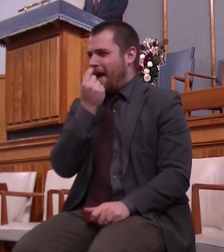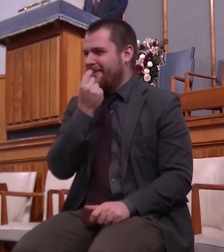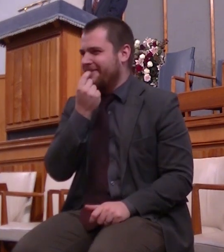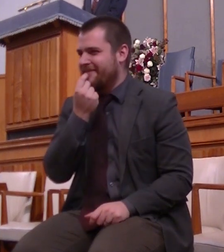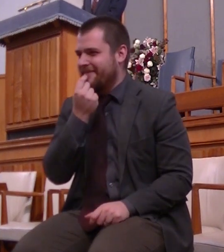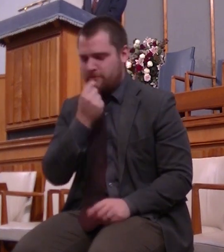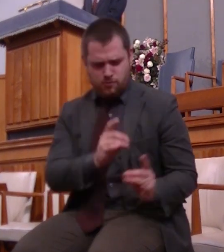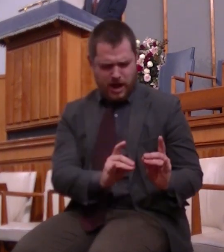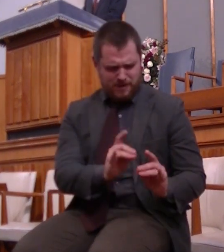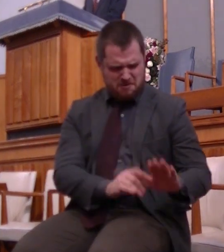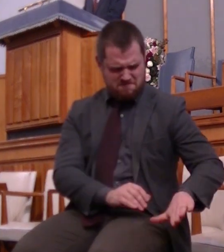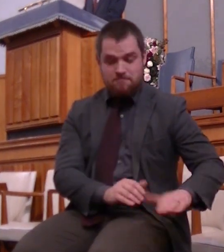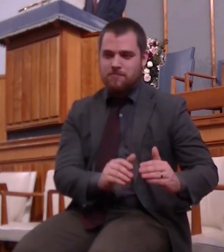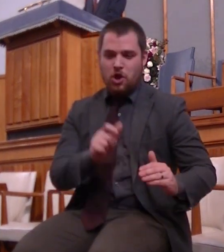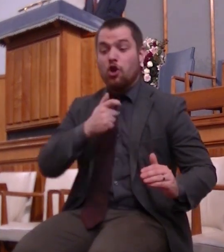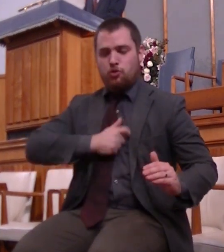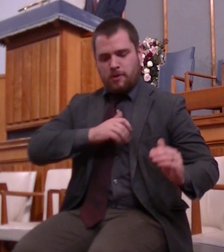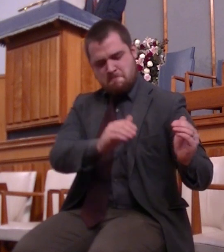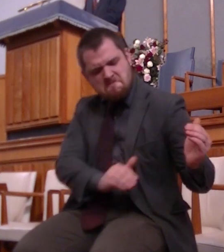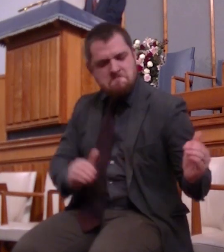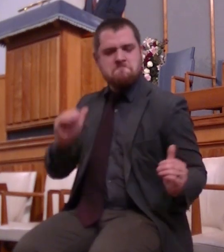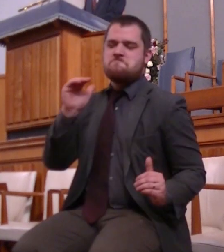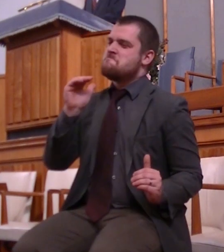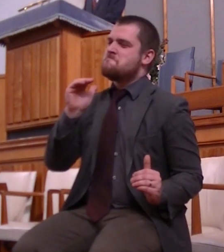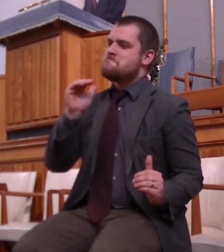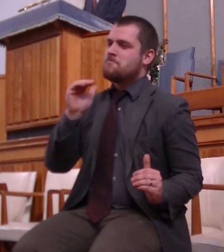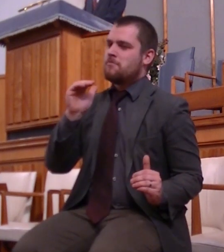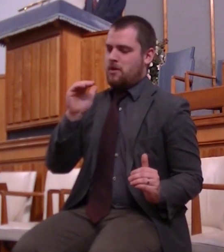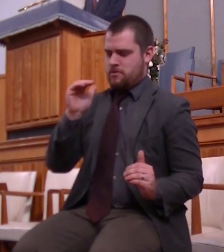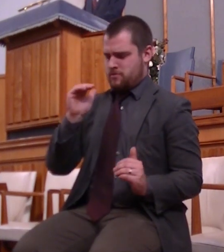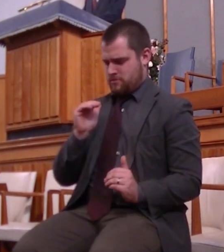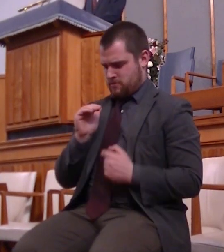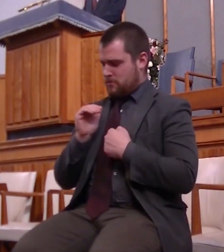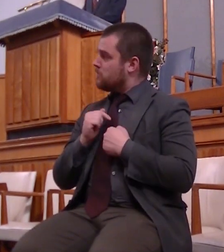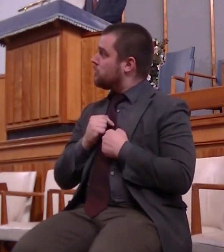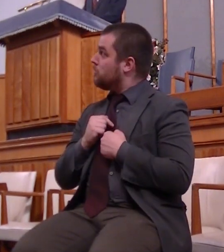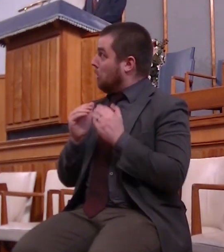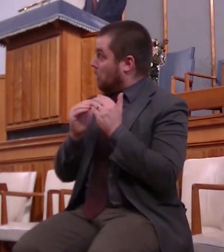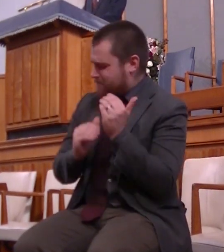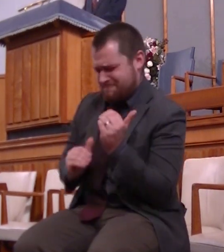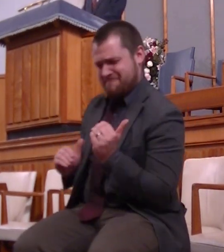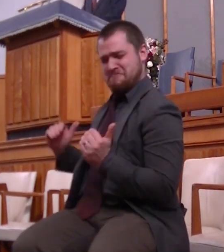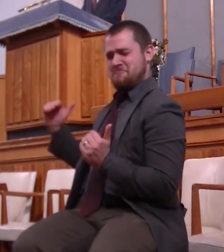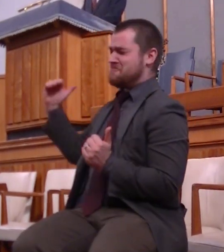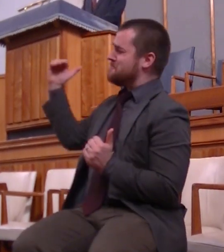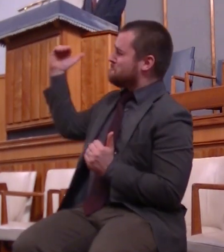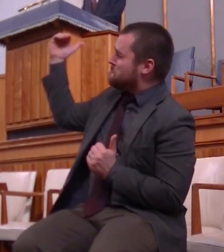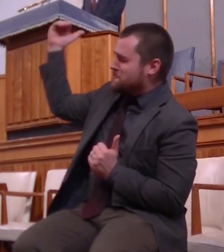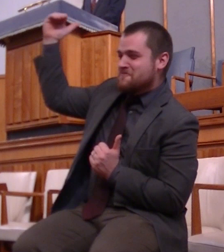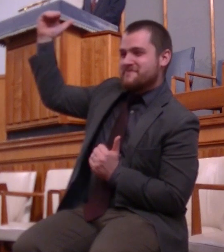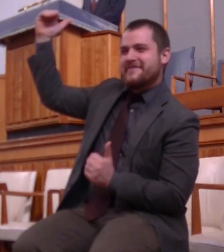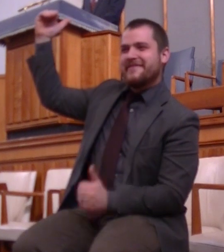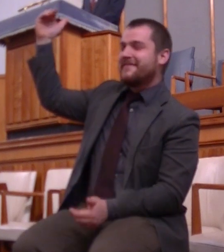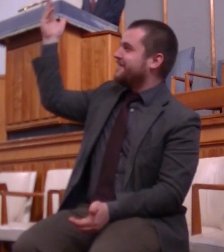be described as knowledge in the animal kingdom. But God's knowledge is vastly higher still, and it's